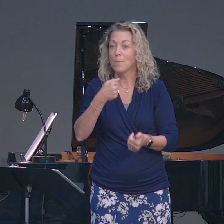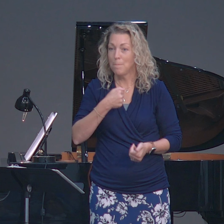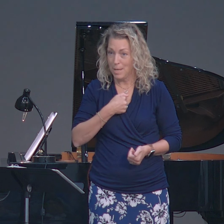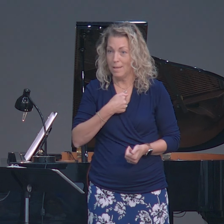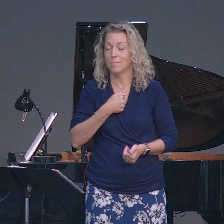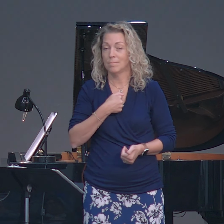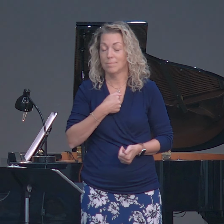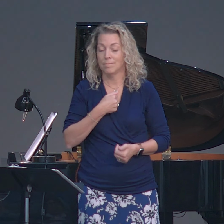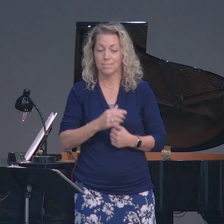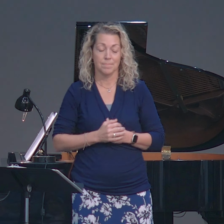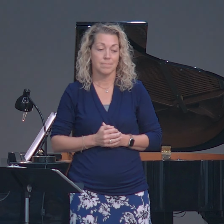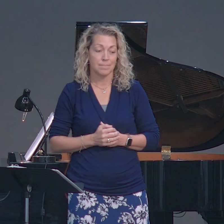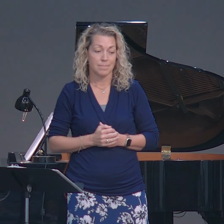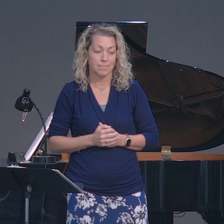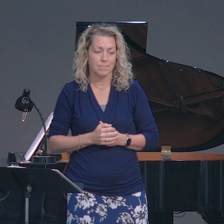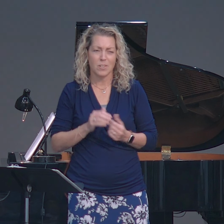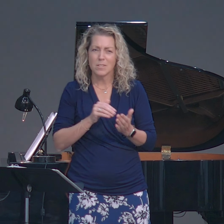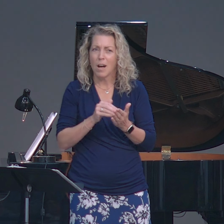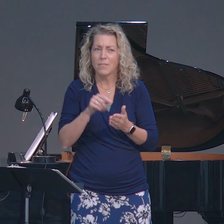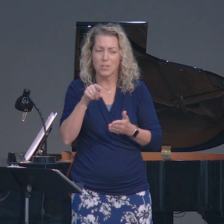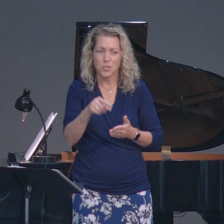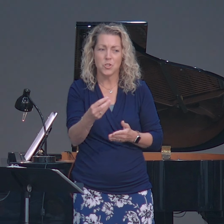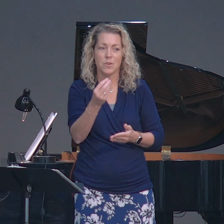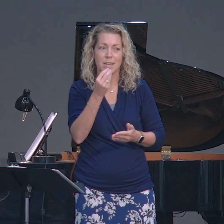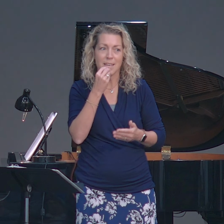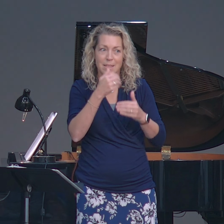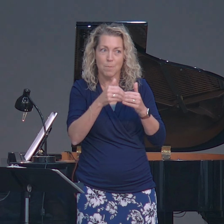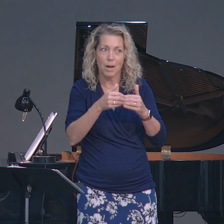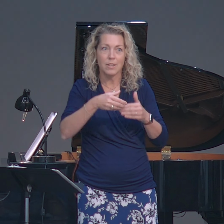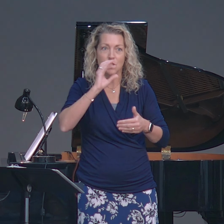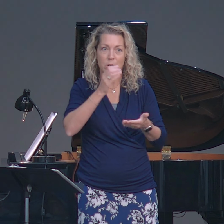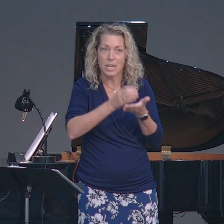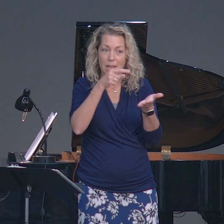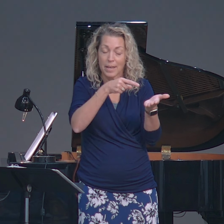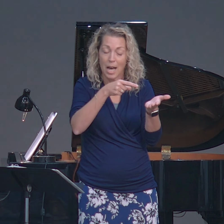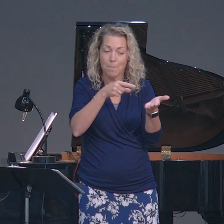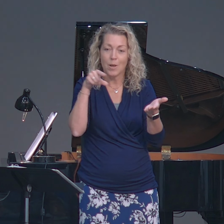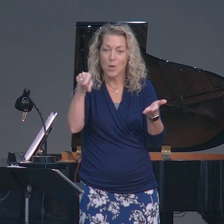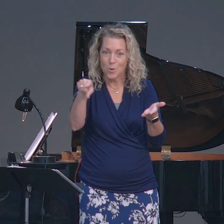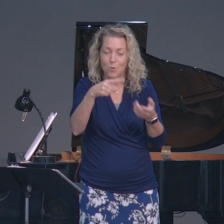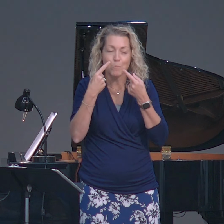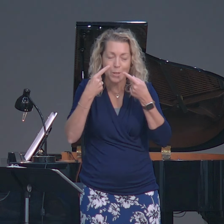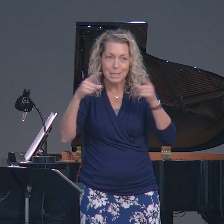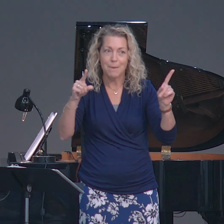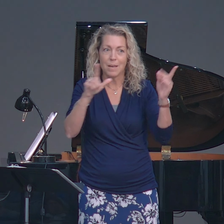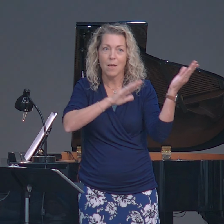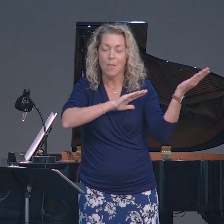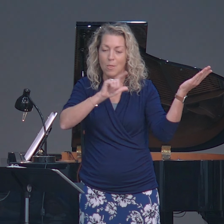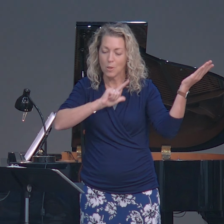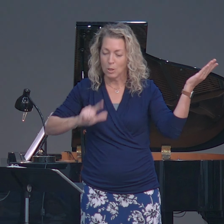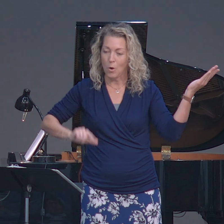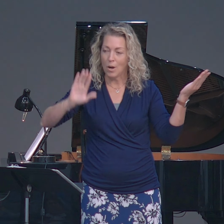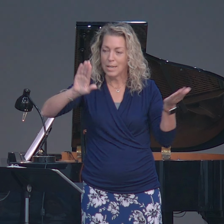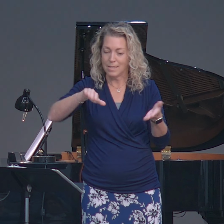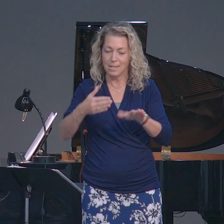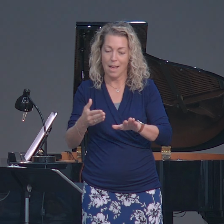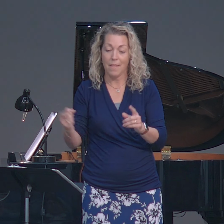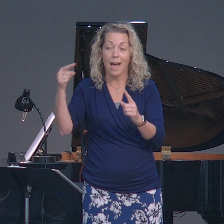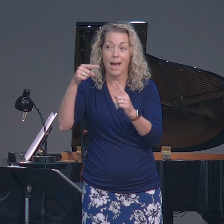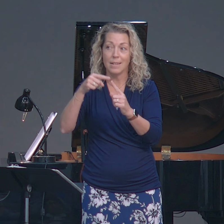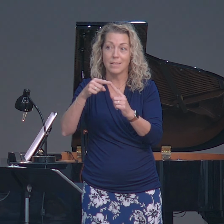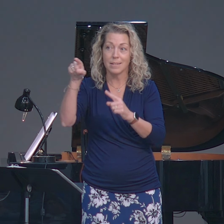me. For as often as you eat the bread and drink the cup, you proclaim the Lord's death until he